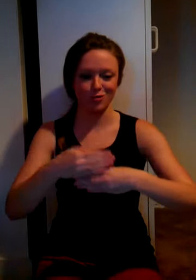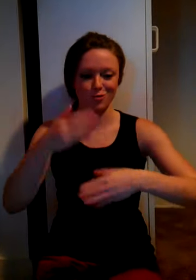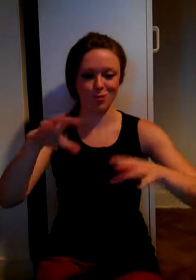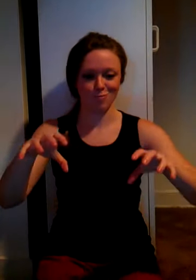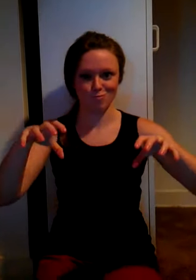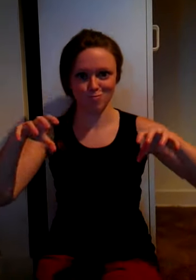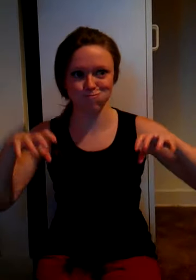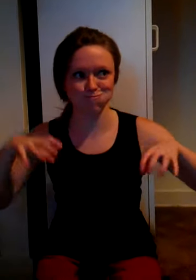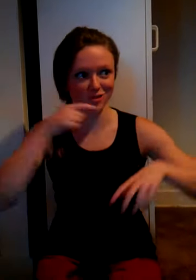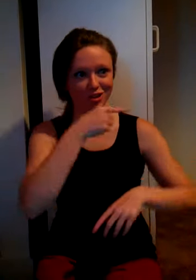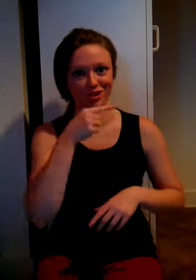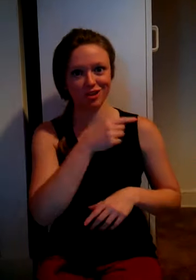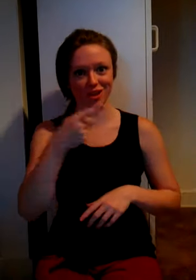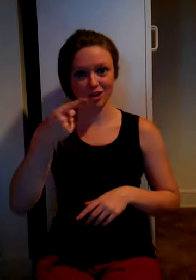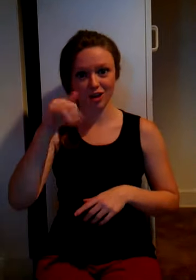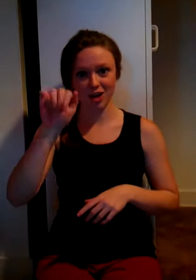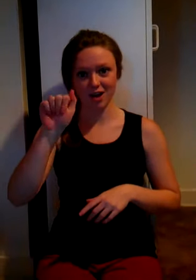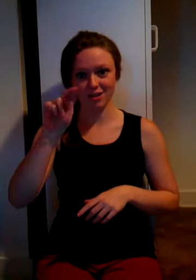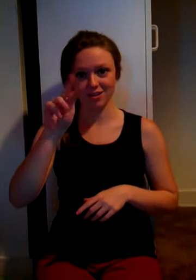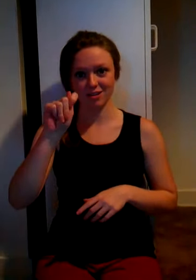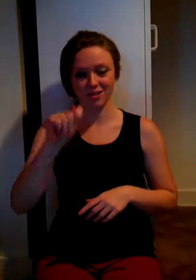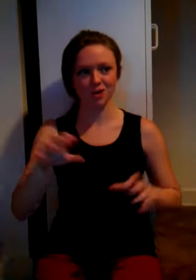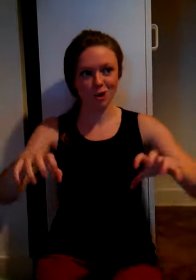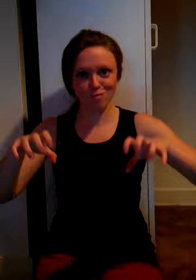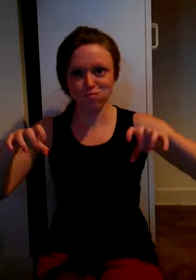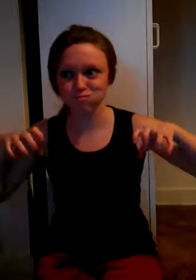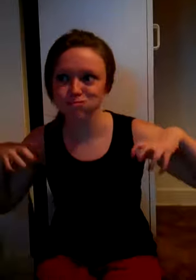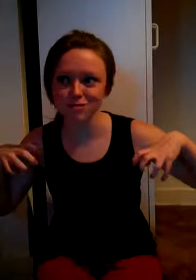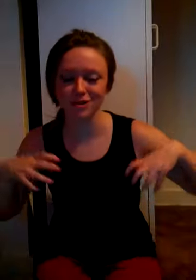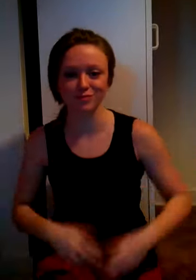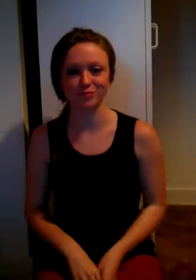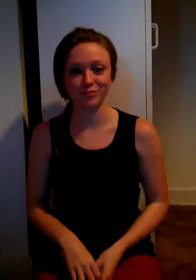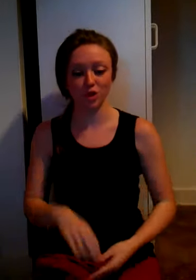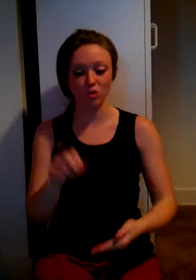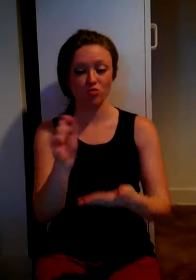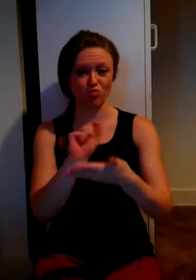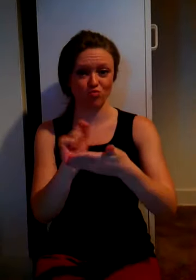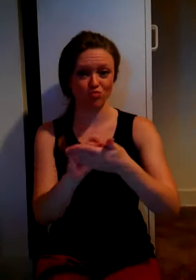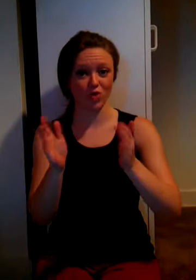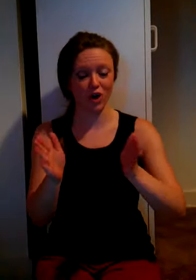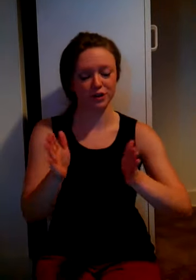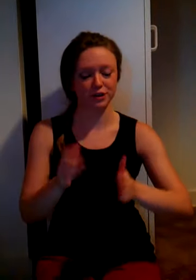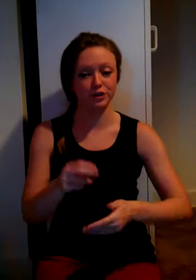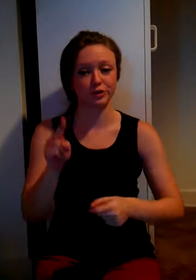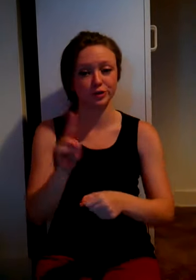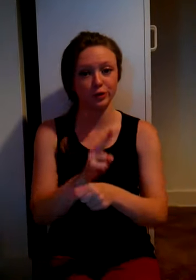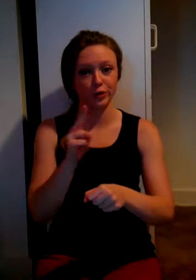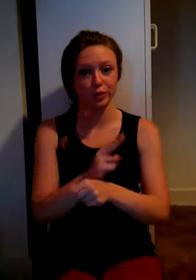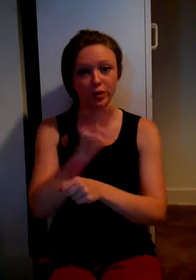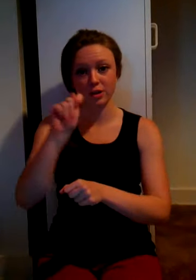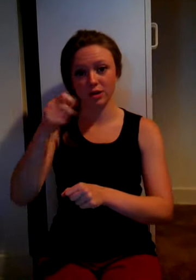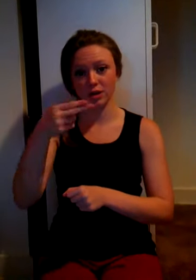more powerful word, and he's using the word thrust. That means to shove it through, okay? Now I want you to look for the word